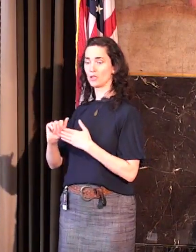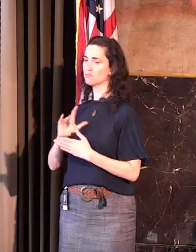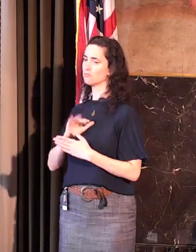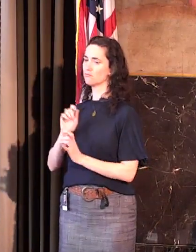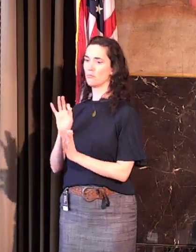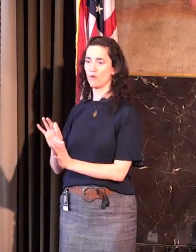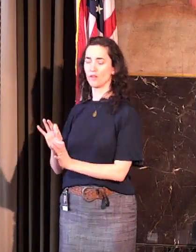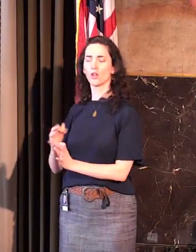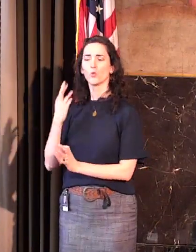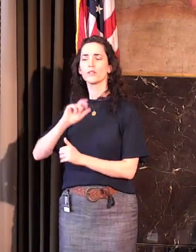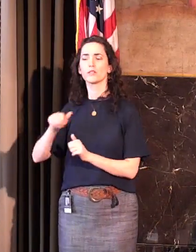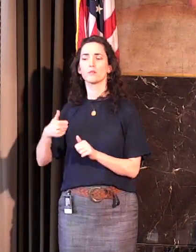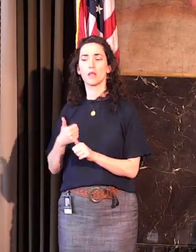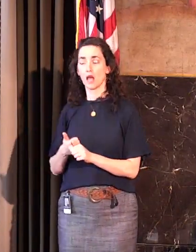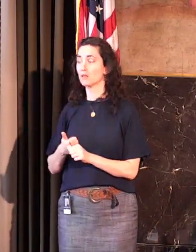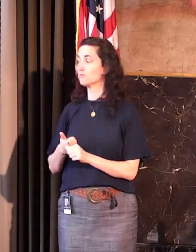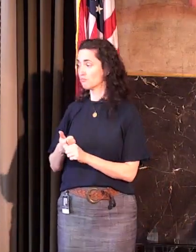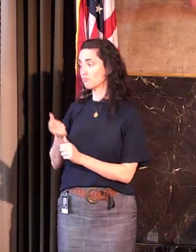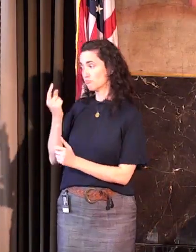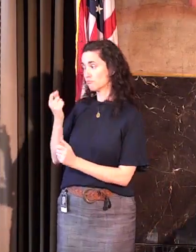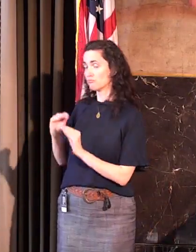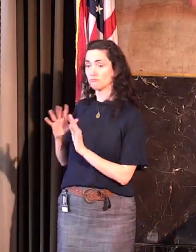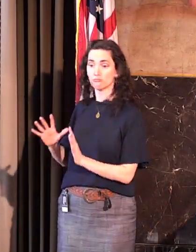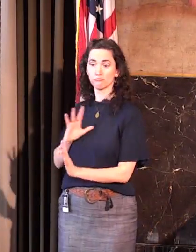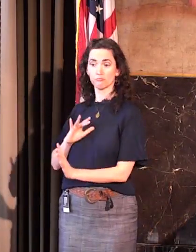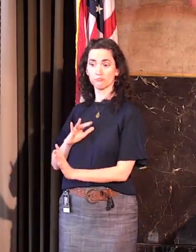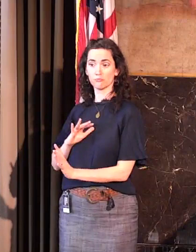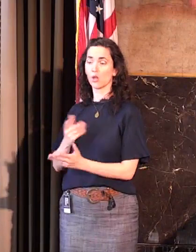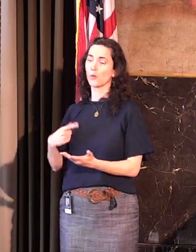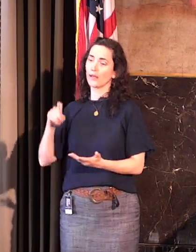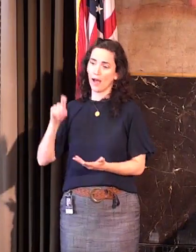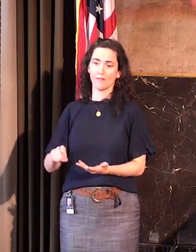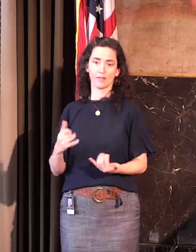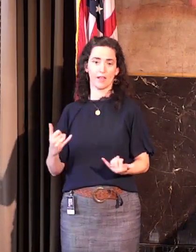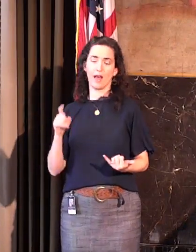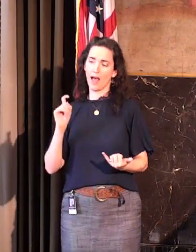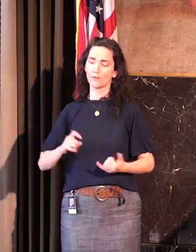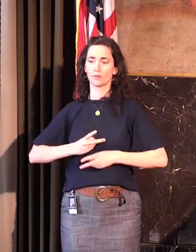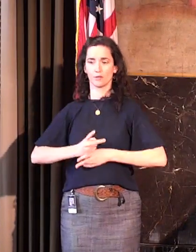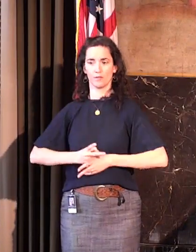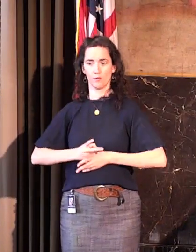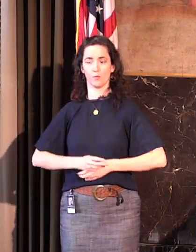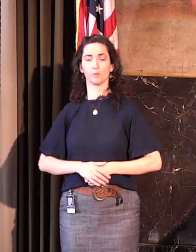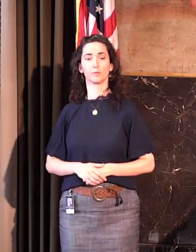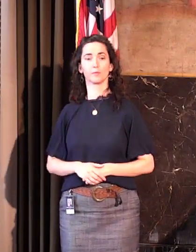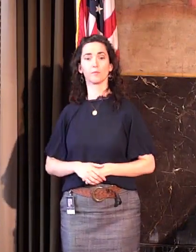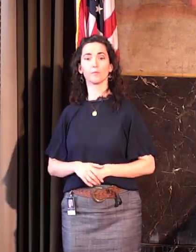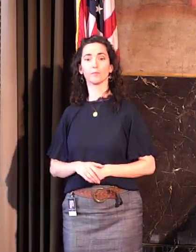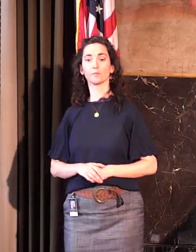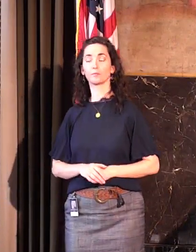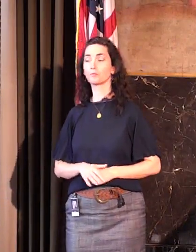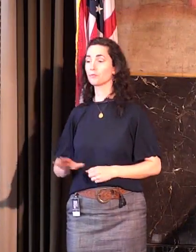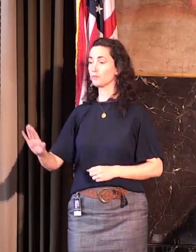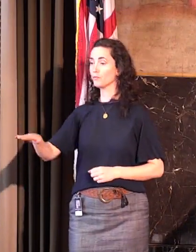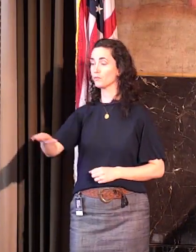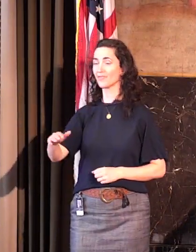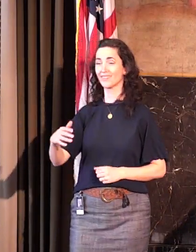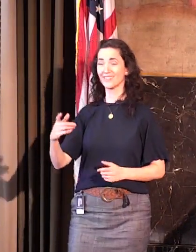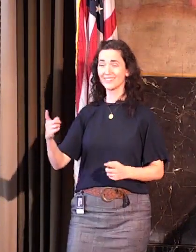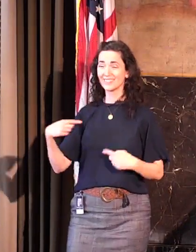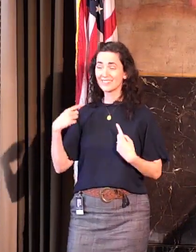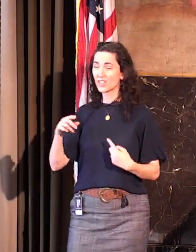for that guidance is spot on as well. It's just what we have to do right now. And I know that people 22 months into